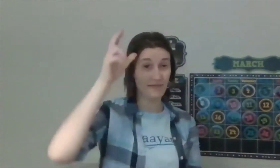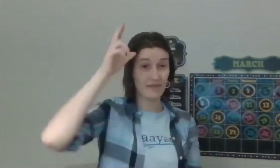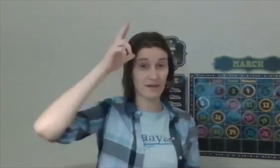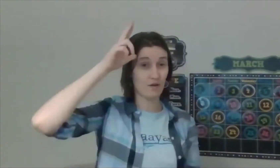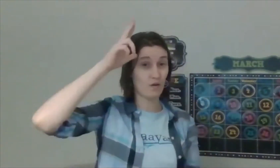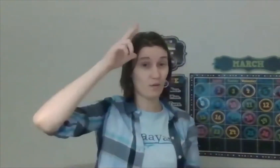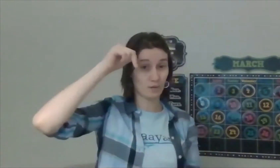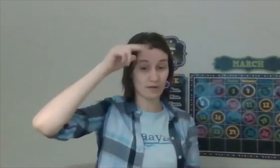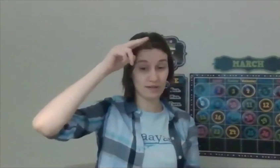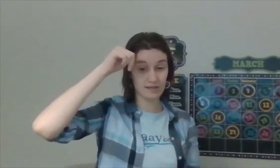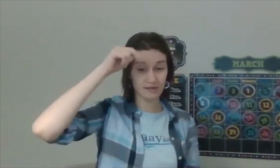then horse,